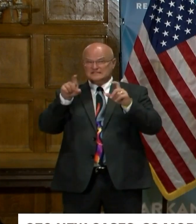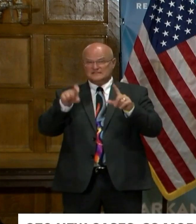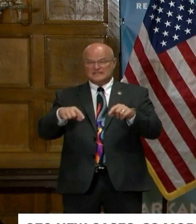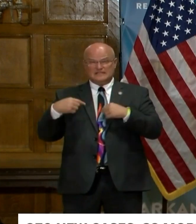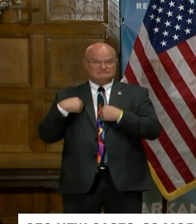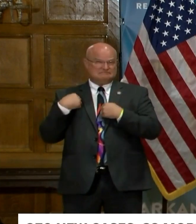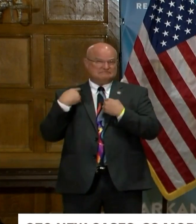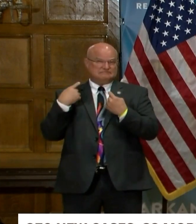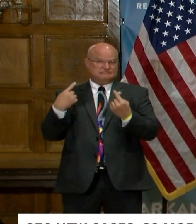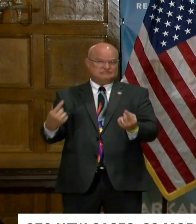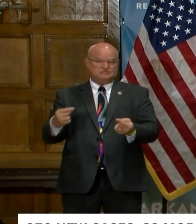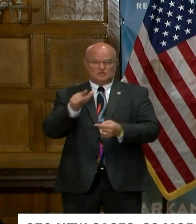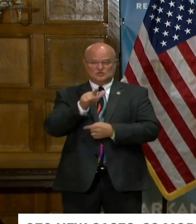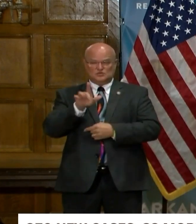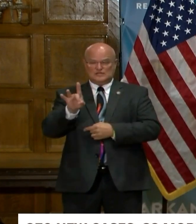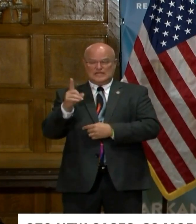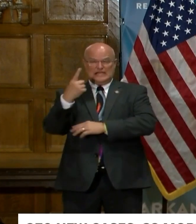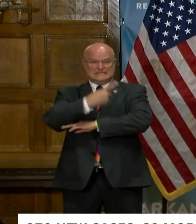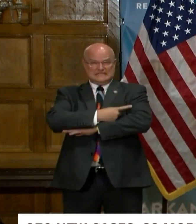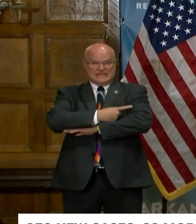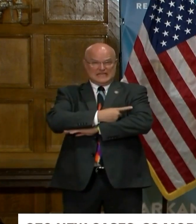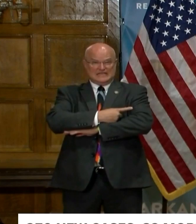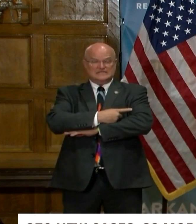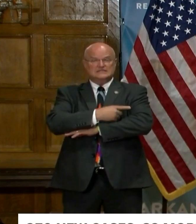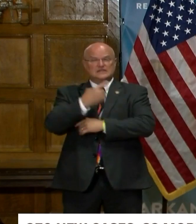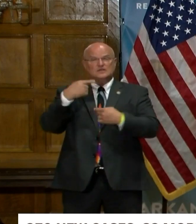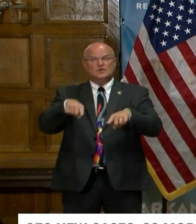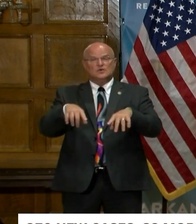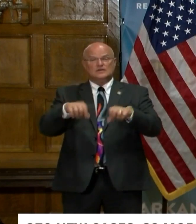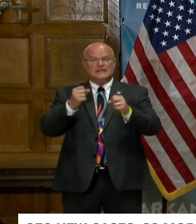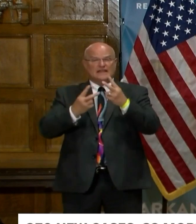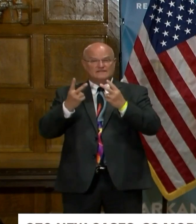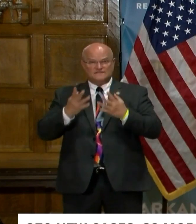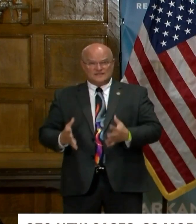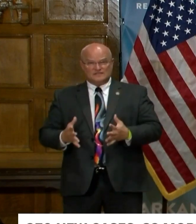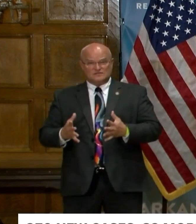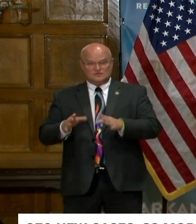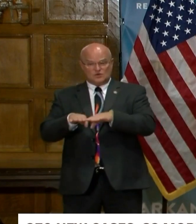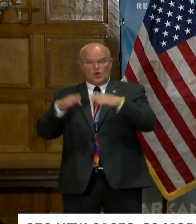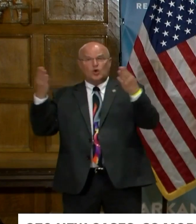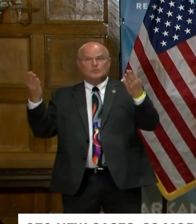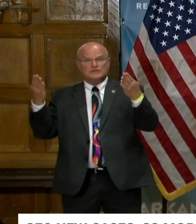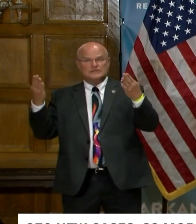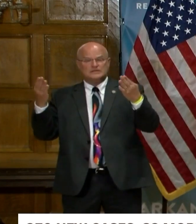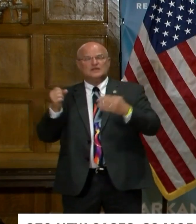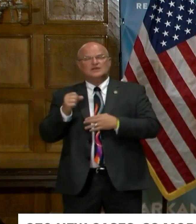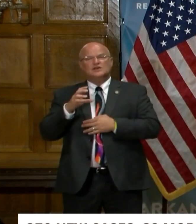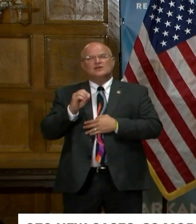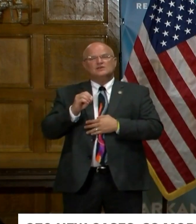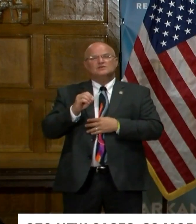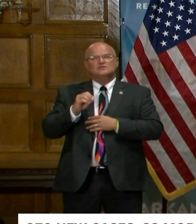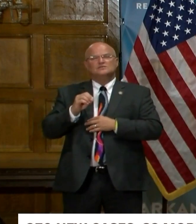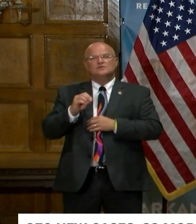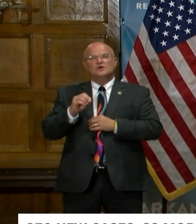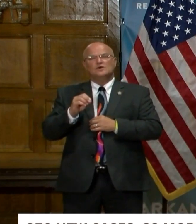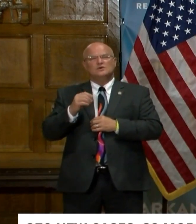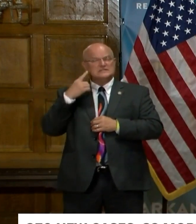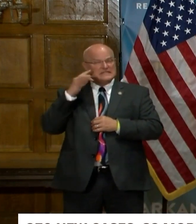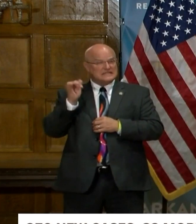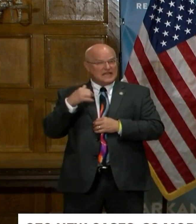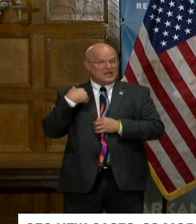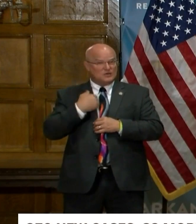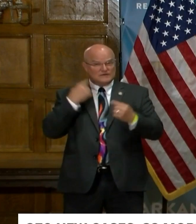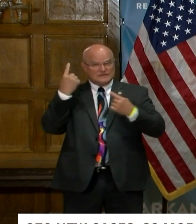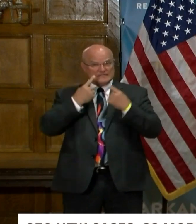test for 28 days in order to take visitors or to reopen. And so it sounds like